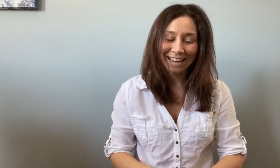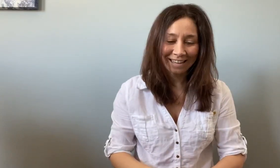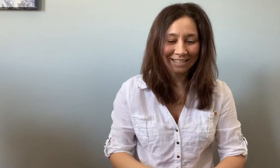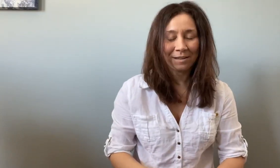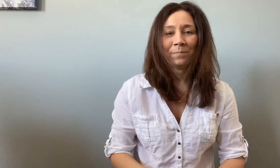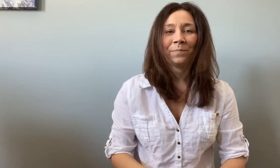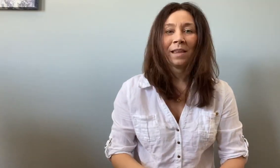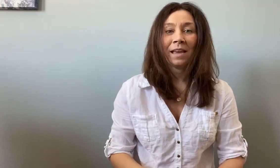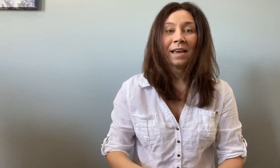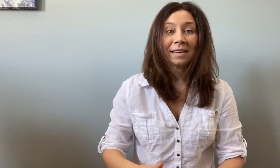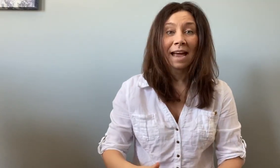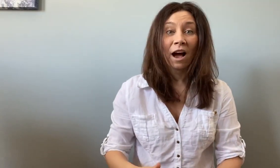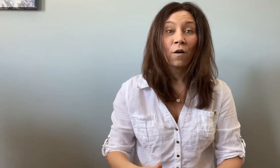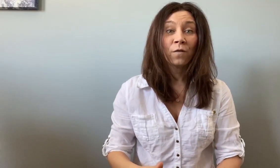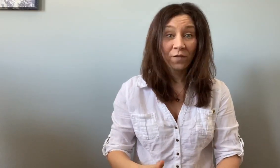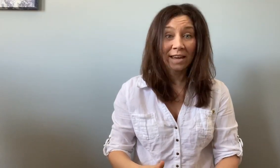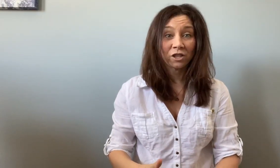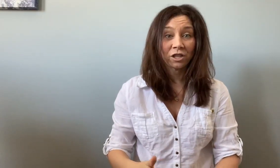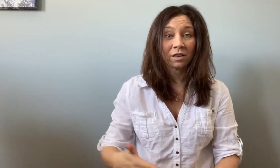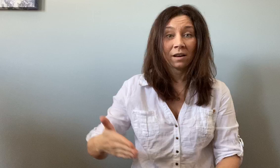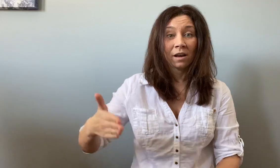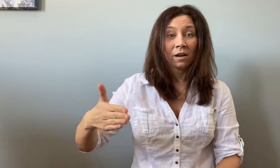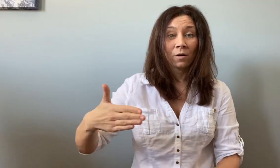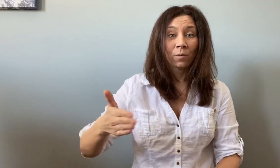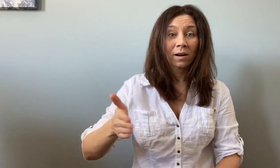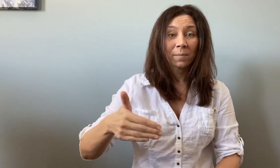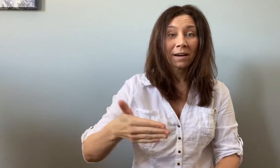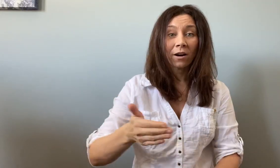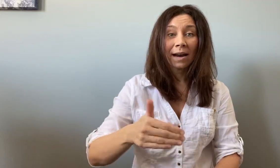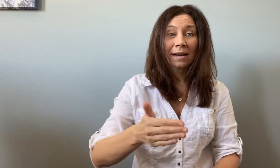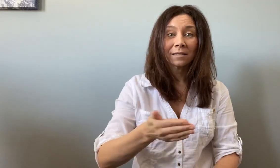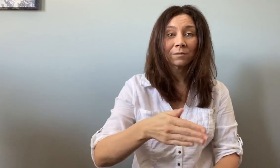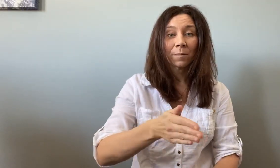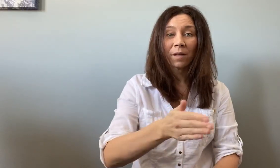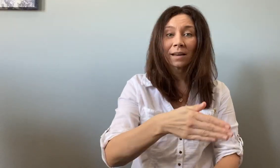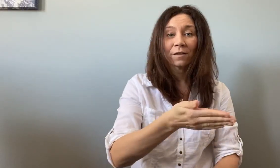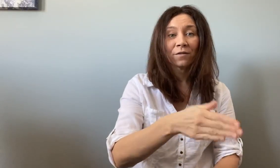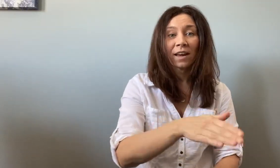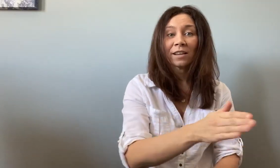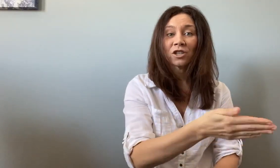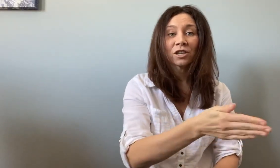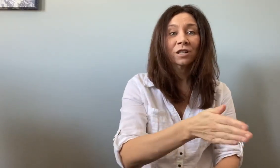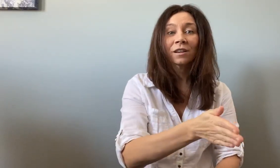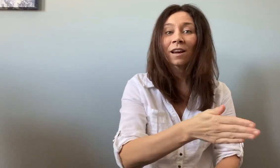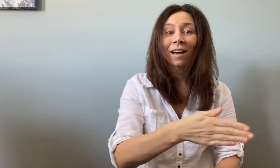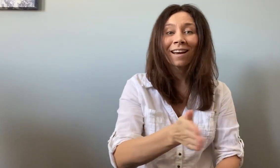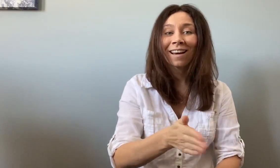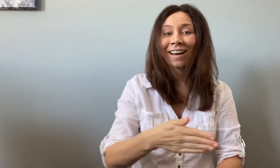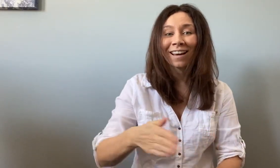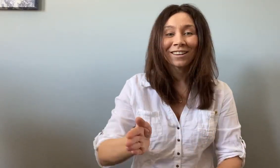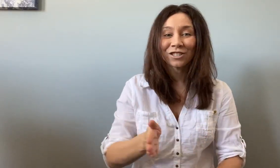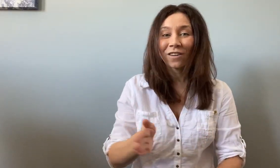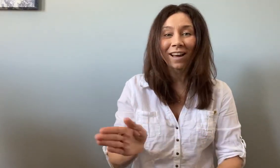Excellent. Now fish. We're gonna make our hands swim like a fish. Try